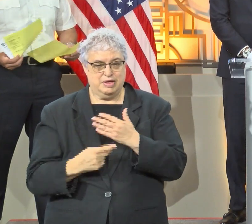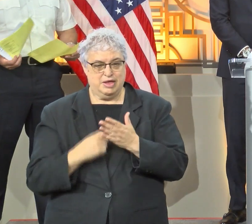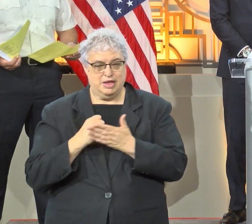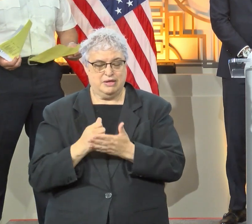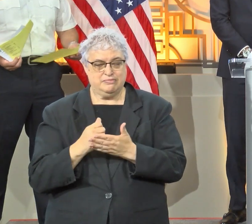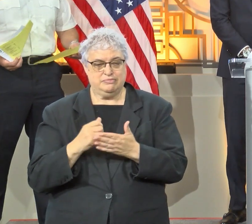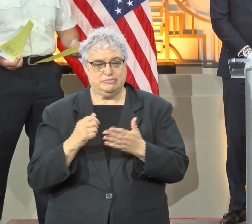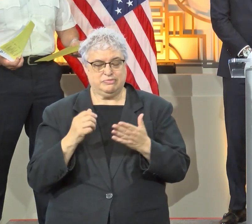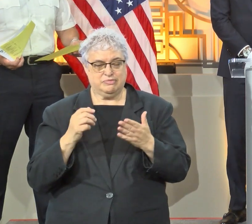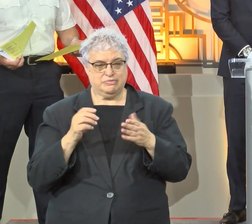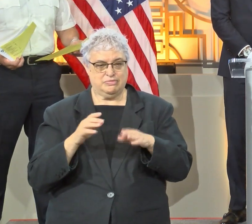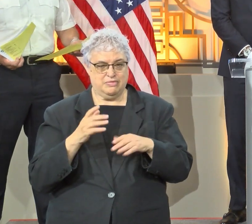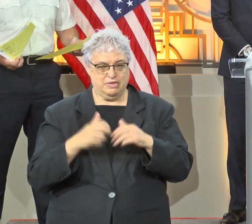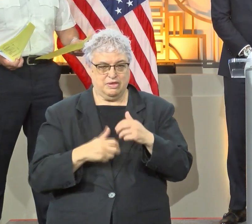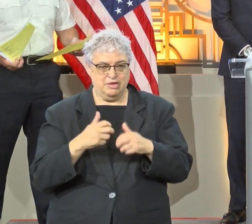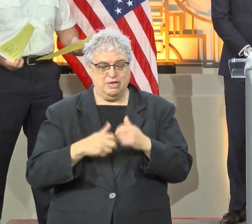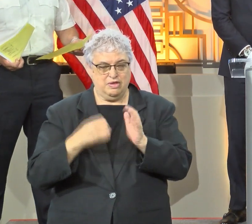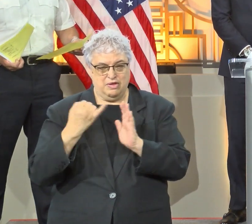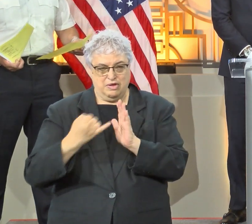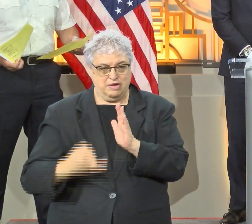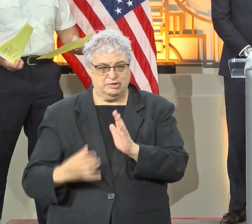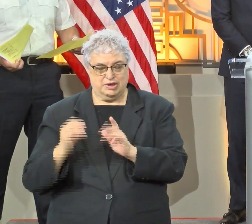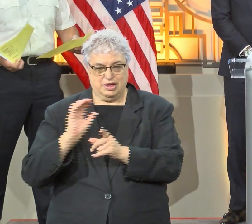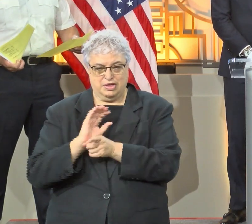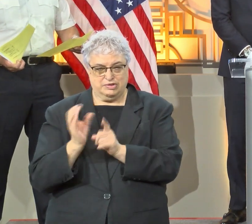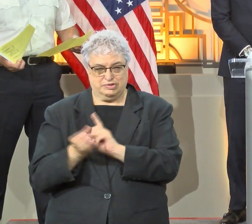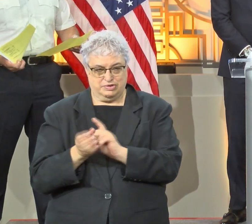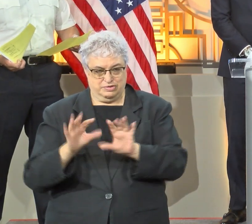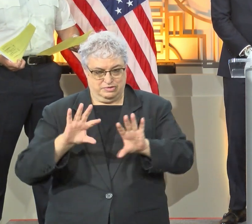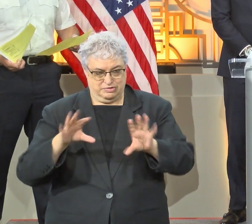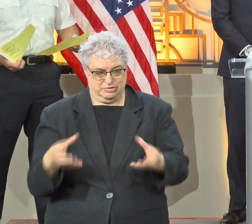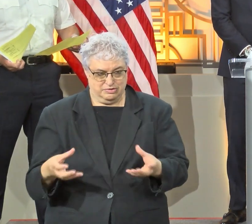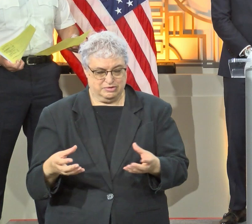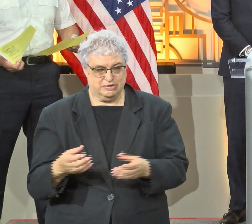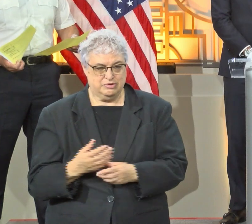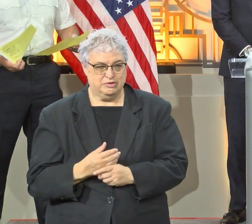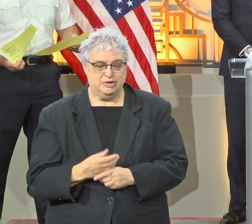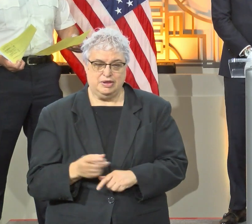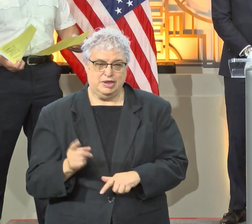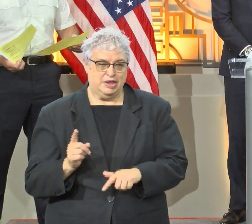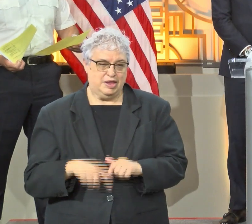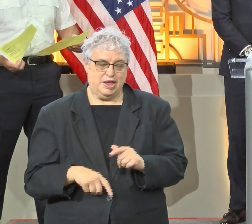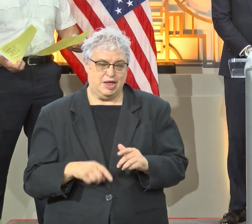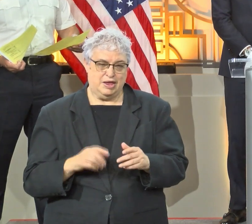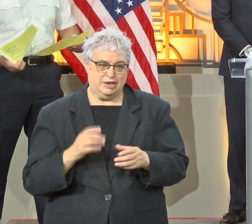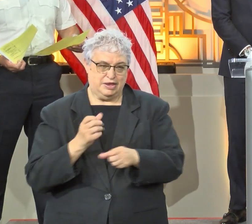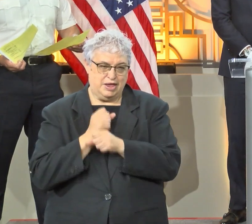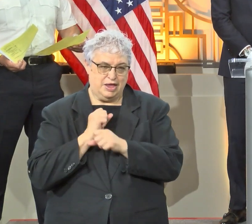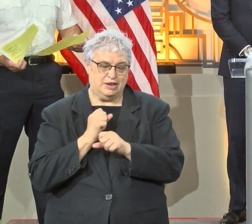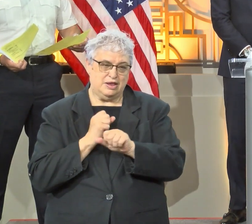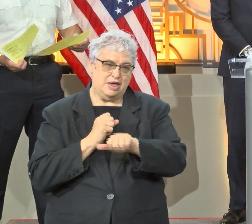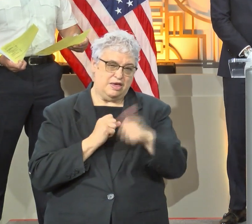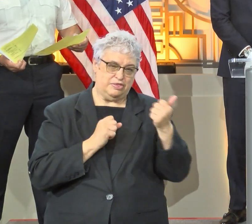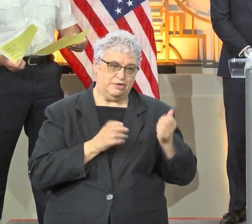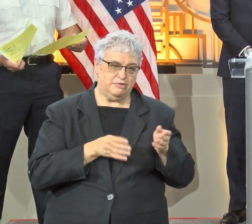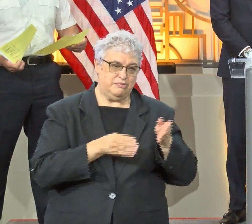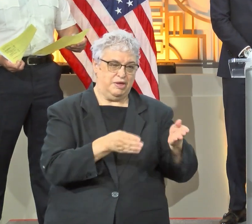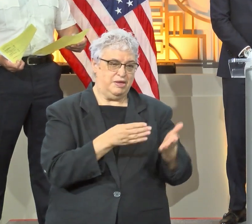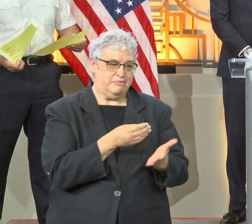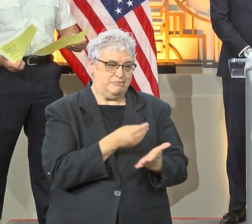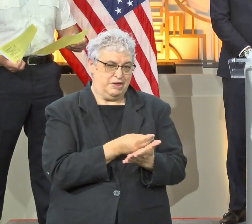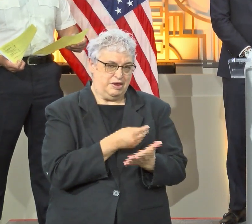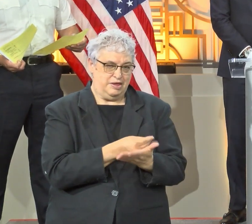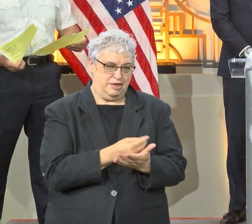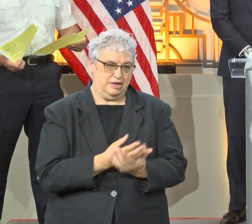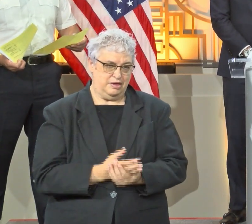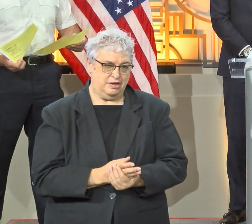close the gaps for many in the arts and cultural sector that have been unable to access avenues of relief provided to